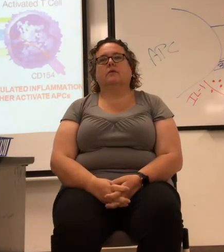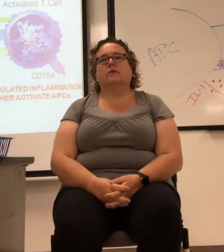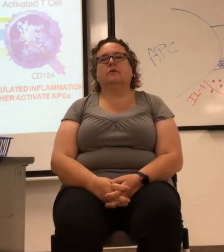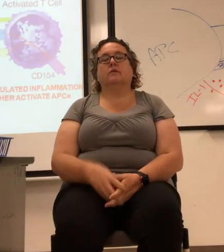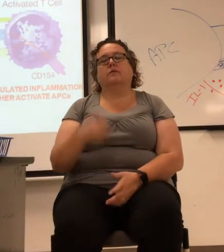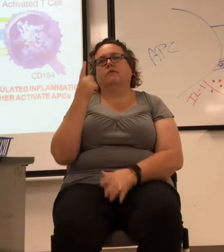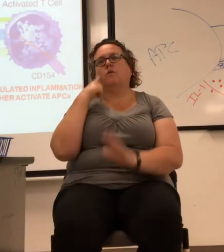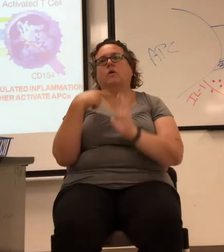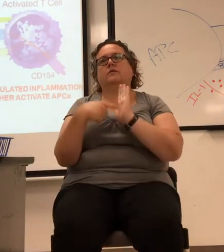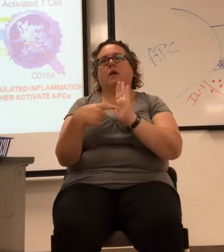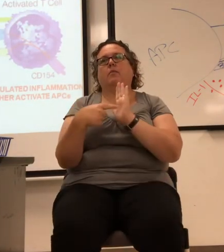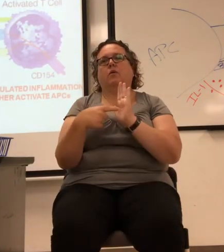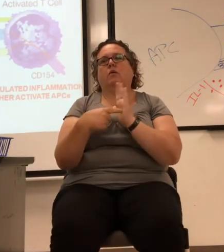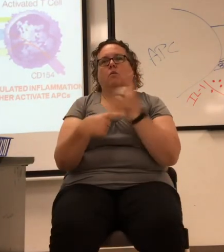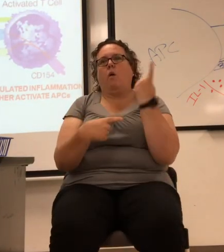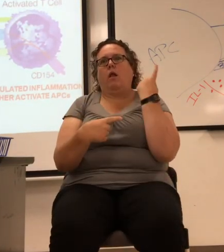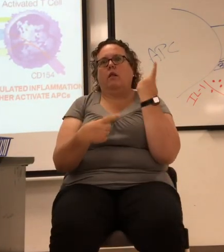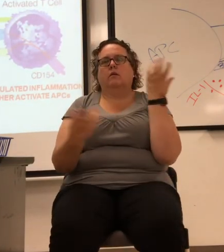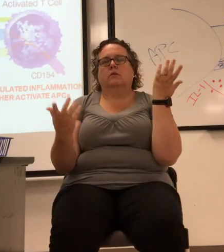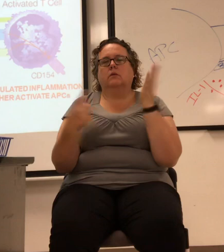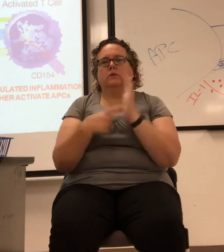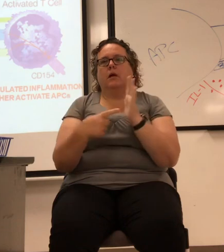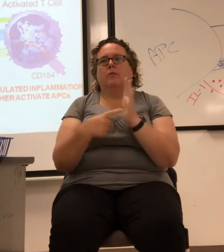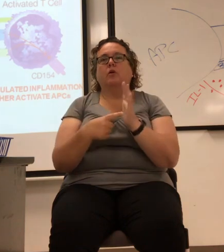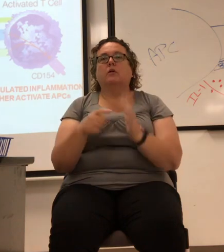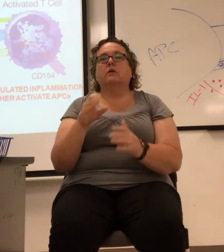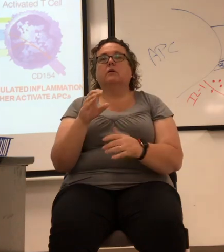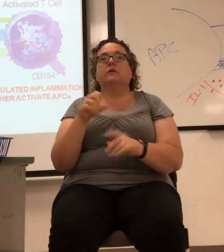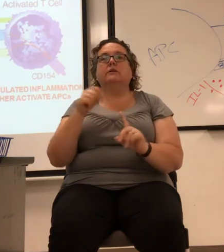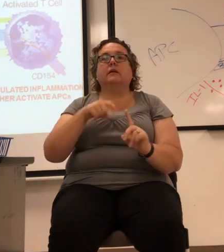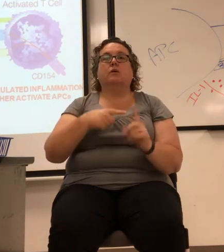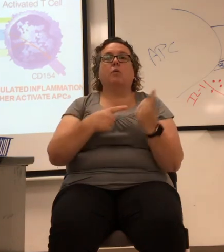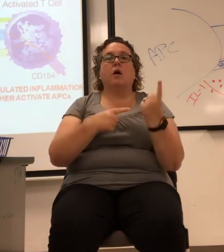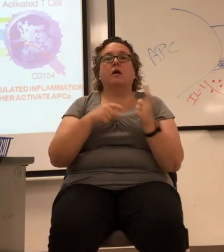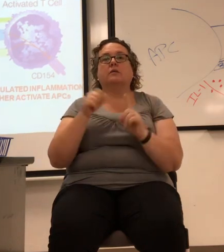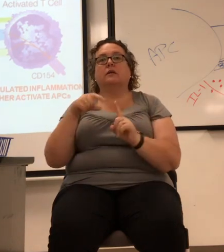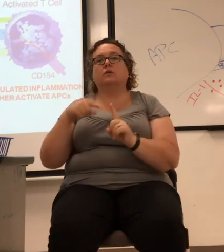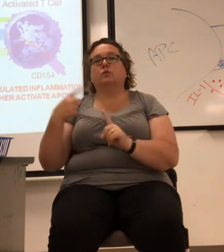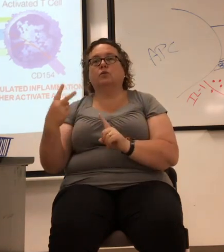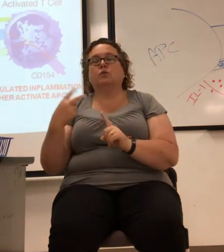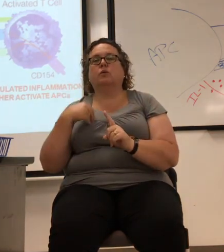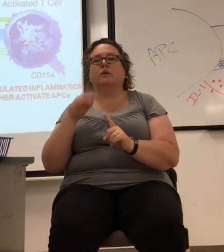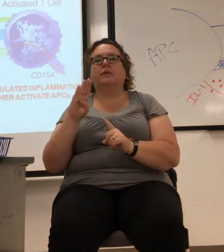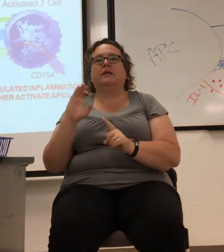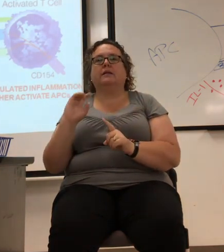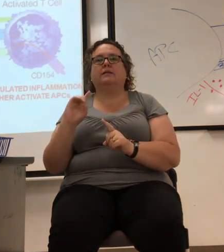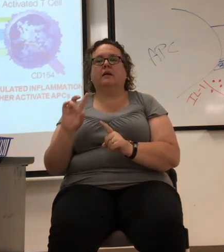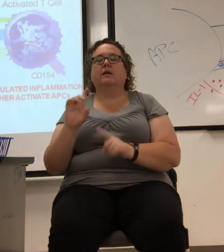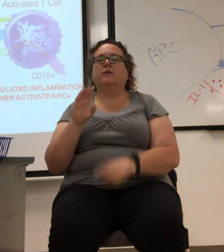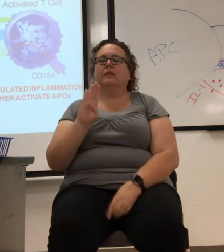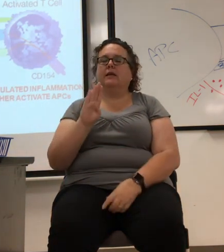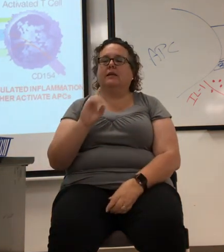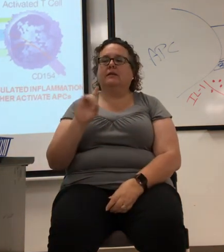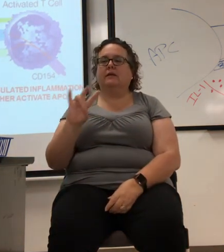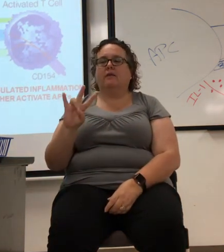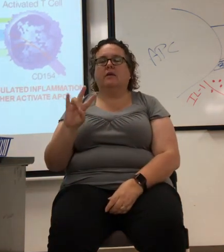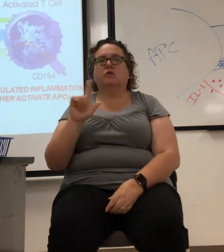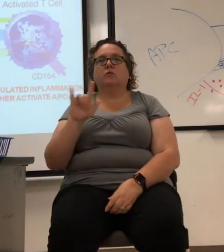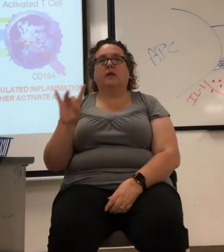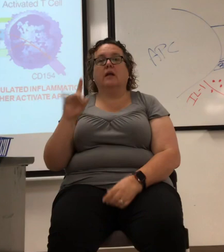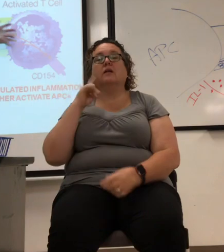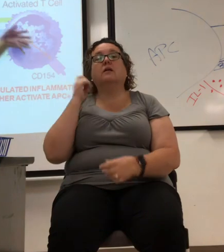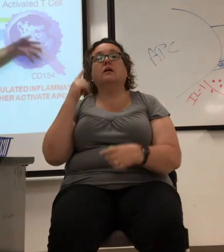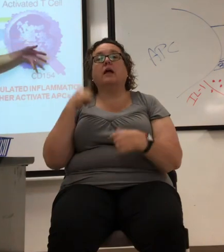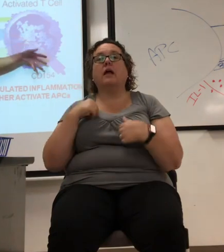I'll give you one, like for example, signal 1, signal 2, this shows the B7 CD28. It kind of makes